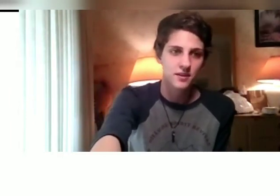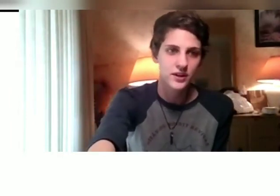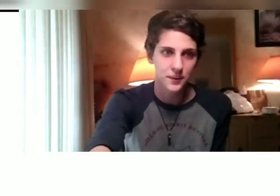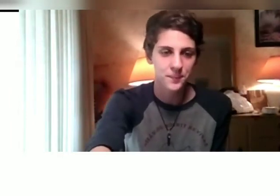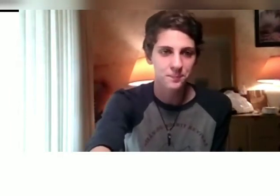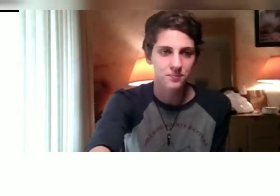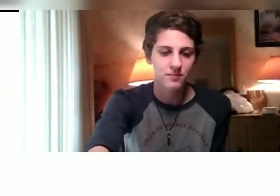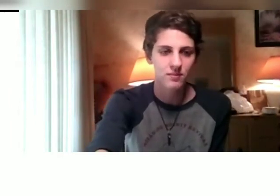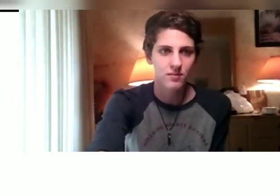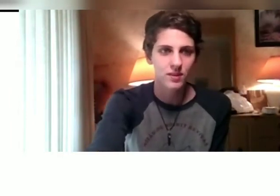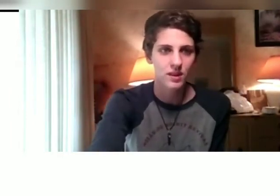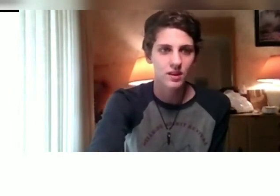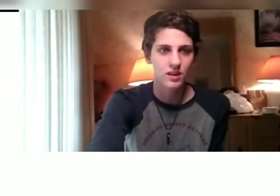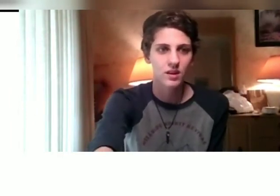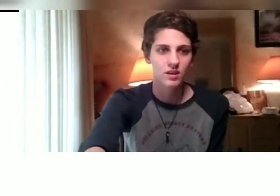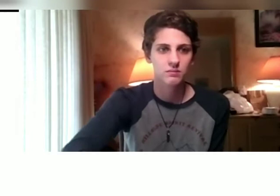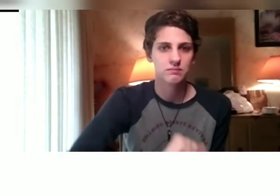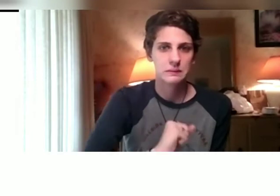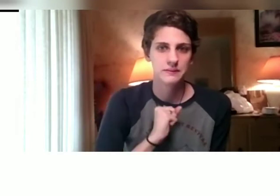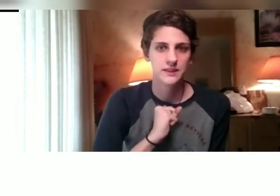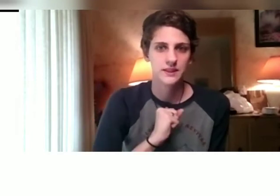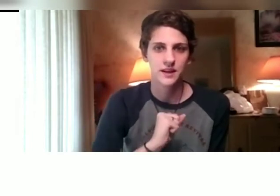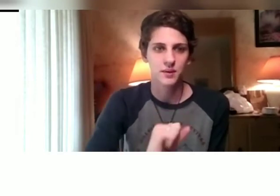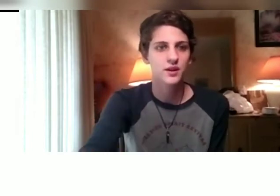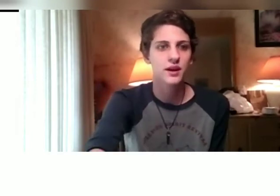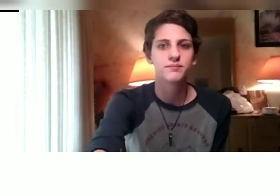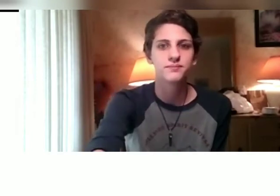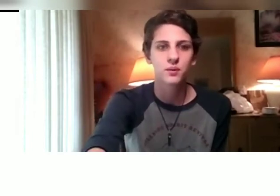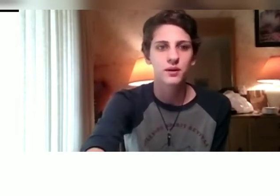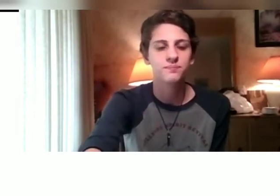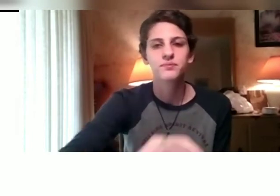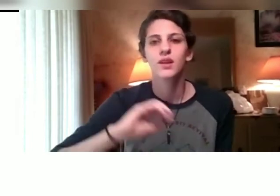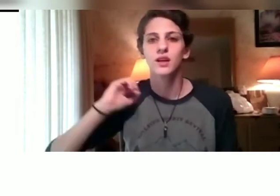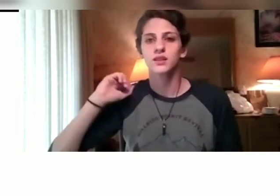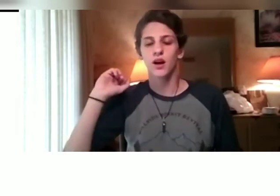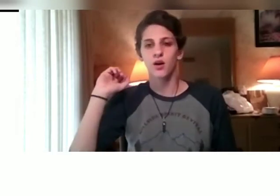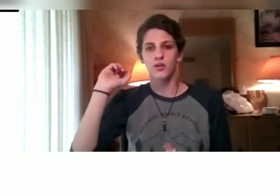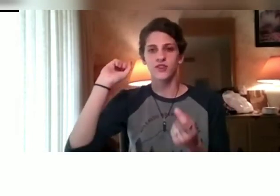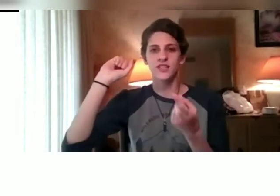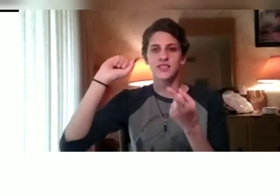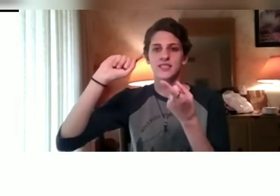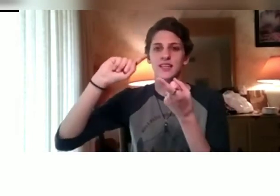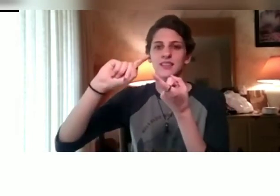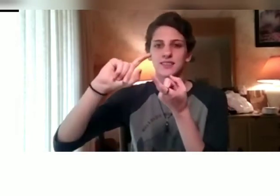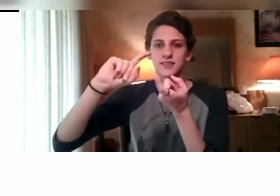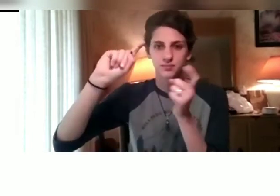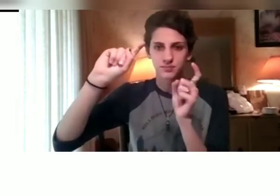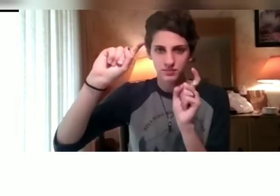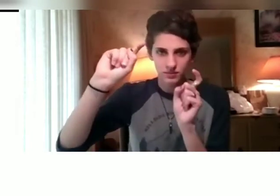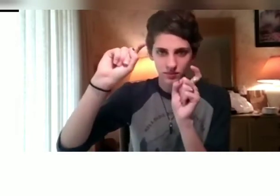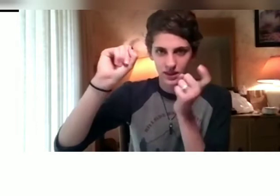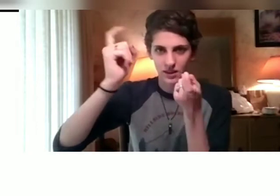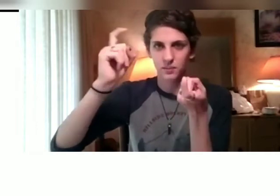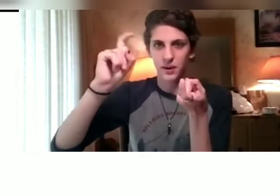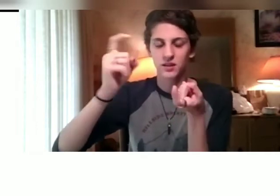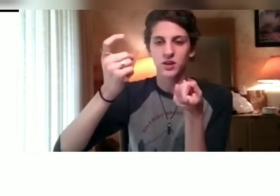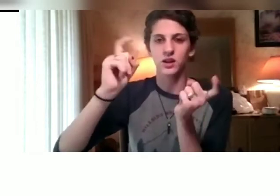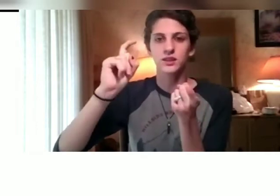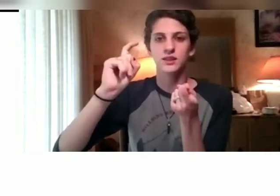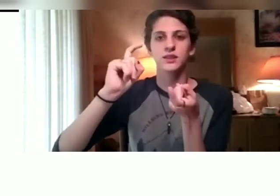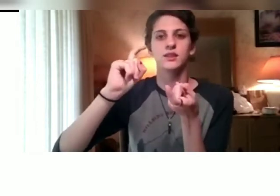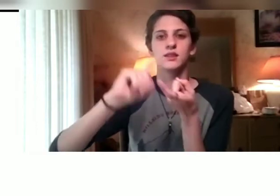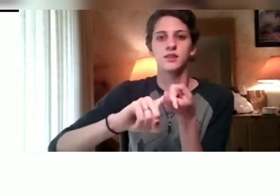Fundo. I didn't mean to do that. Oh well. So fund is like this. You make